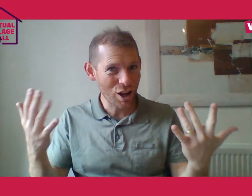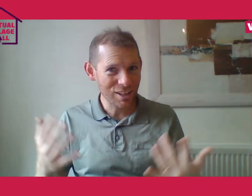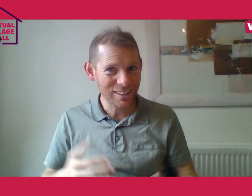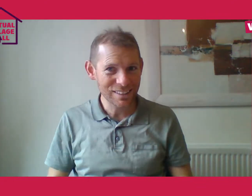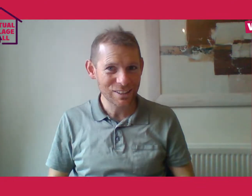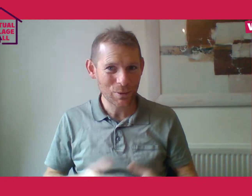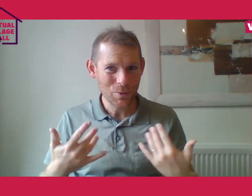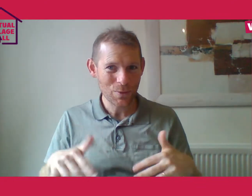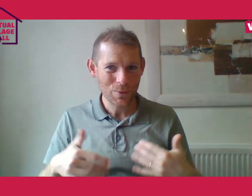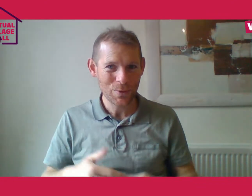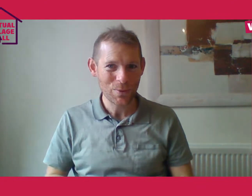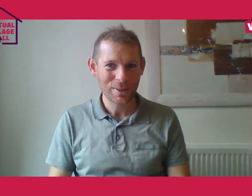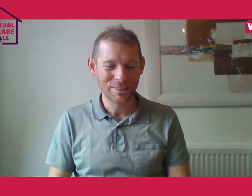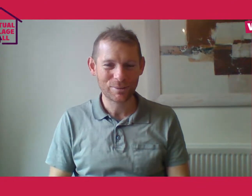Now that's a lot of signs this morning.